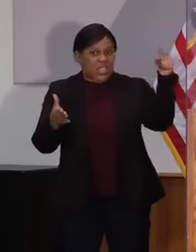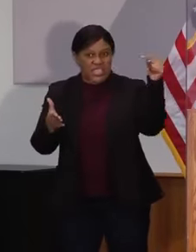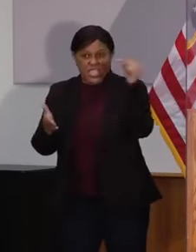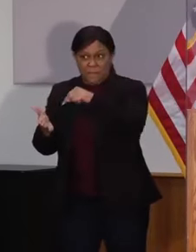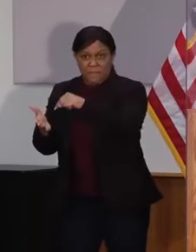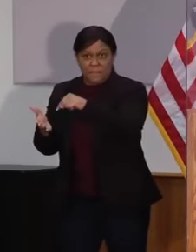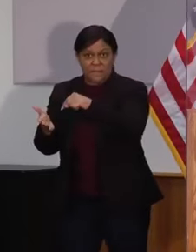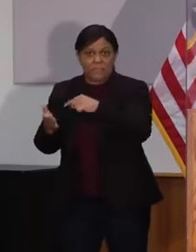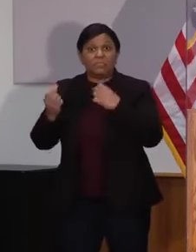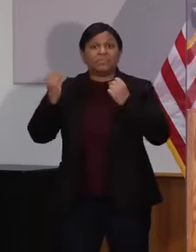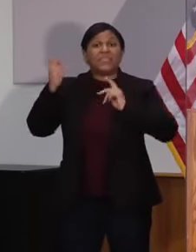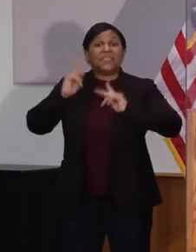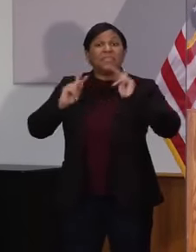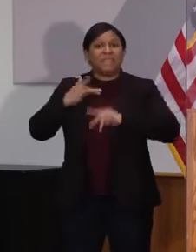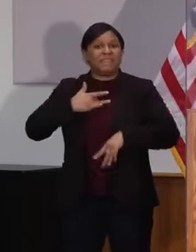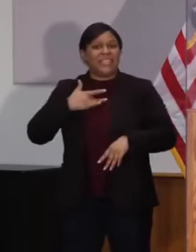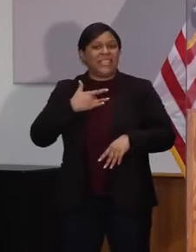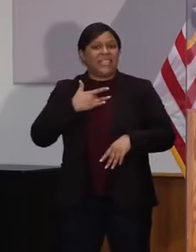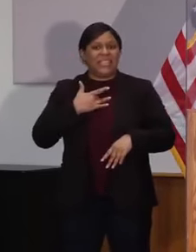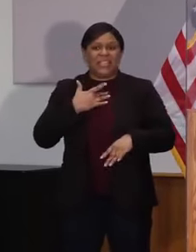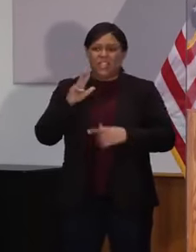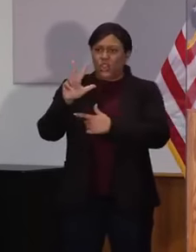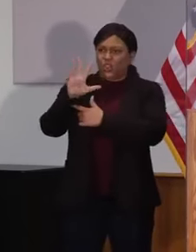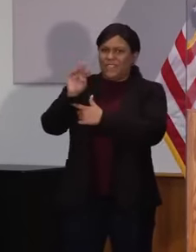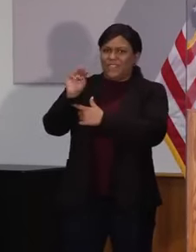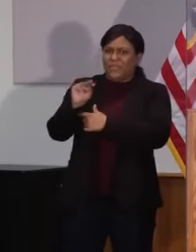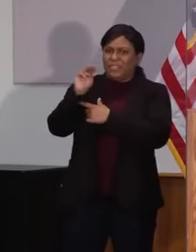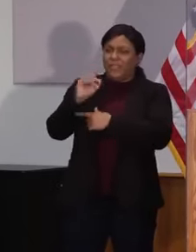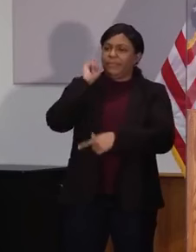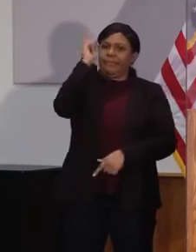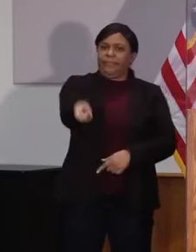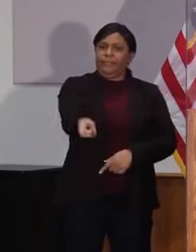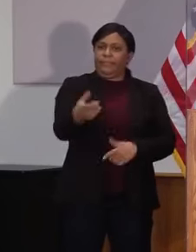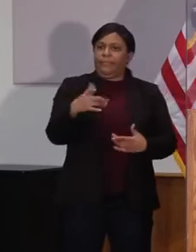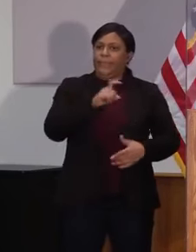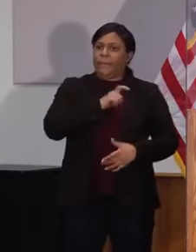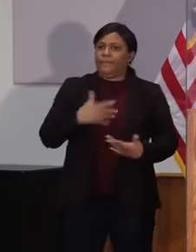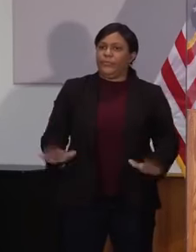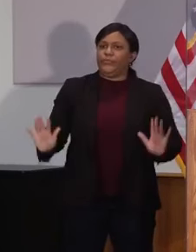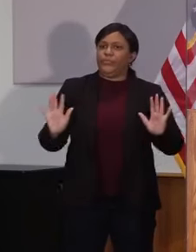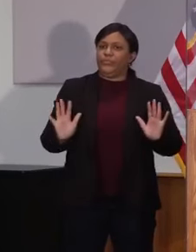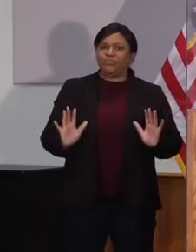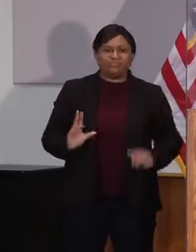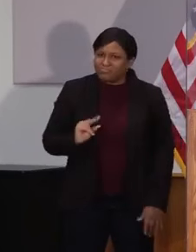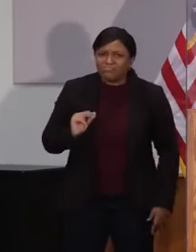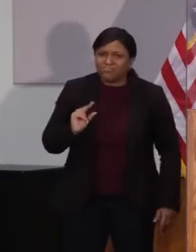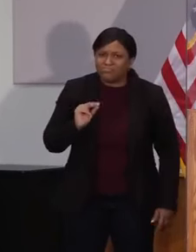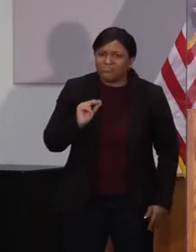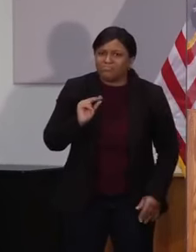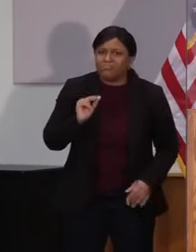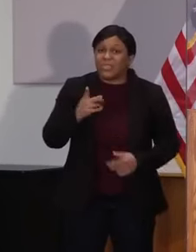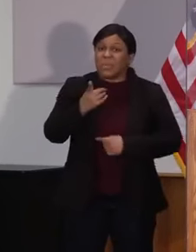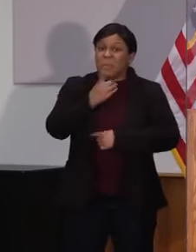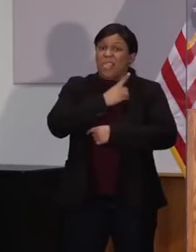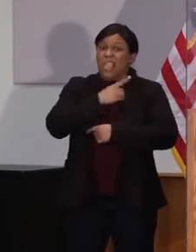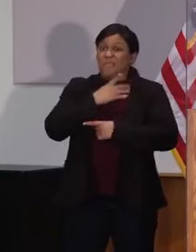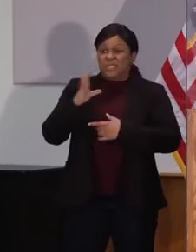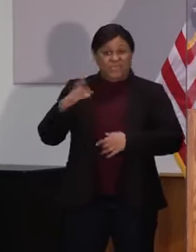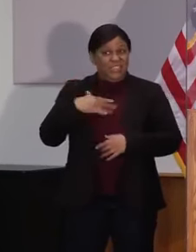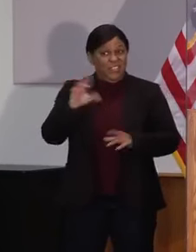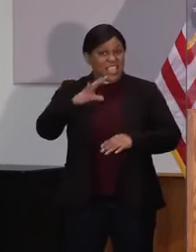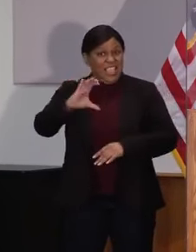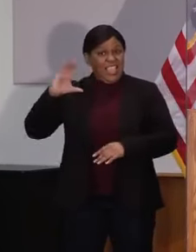just giving money to Minneapolis? Minneapolis would be able to ask for the money if they had a mutual aid request